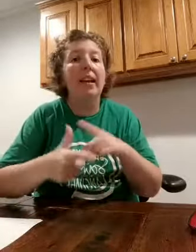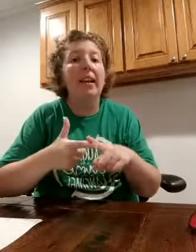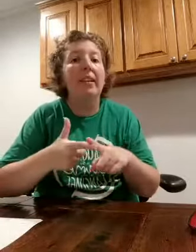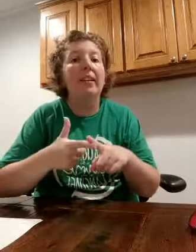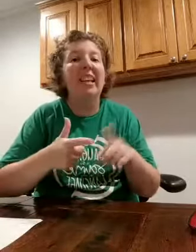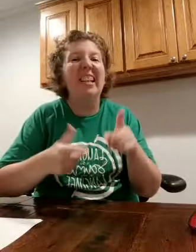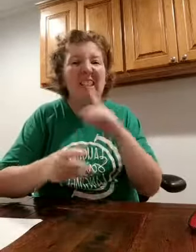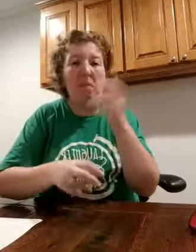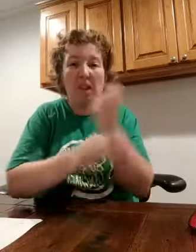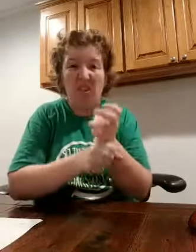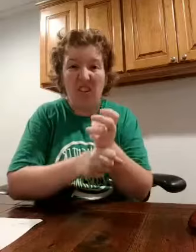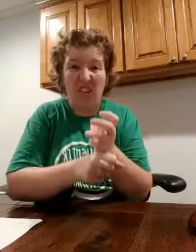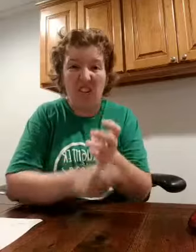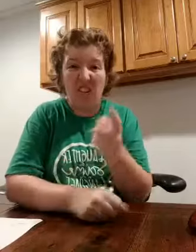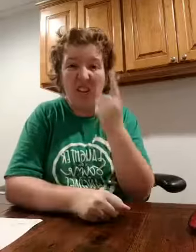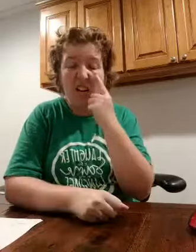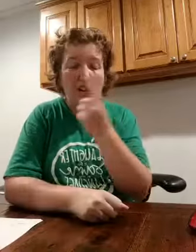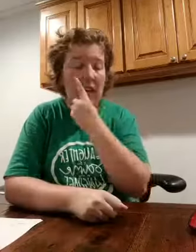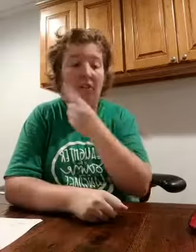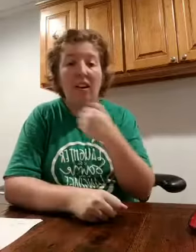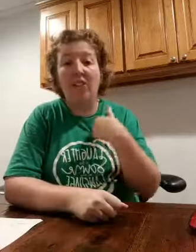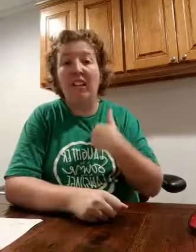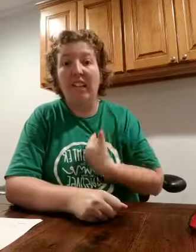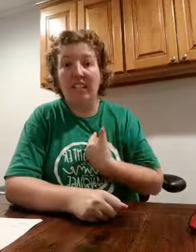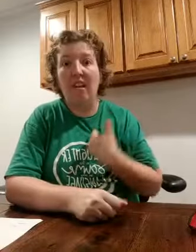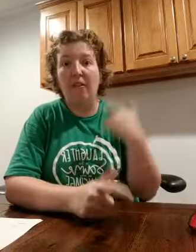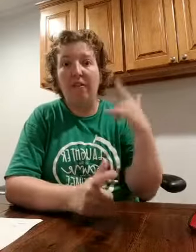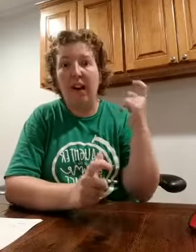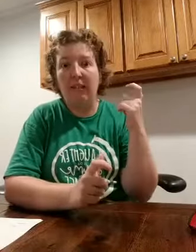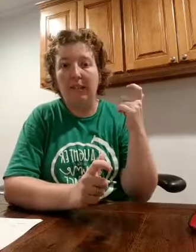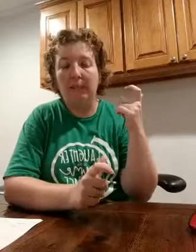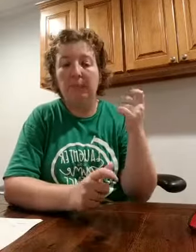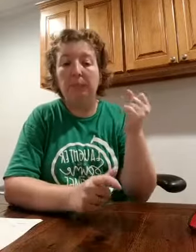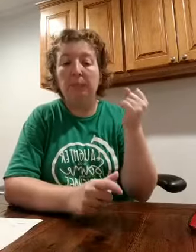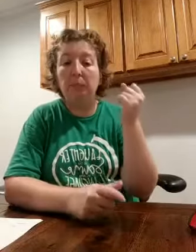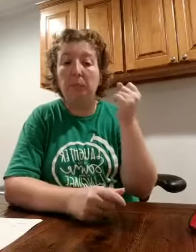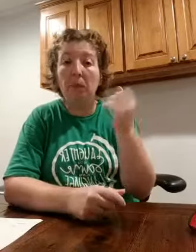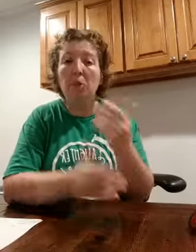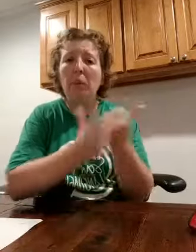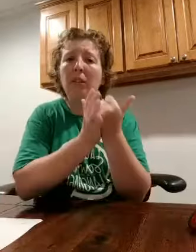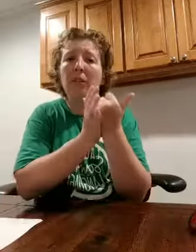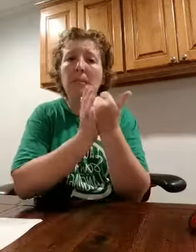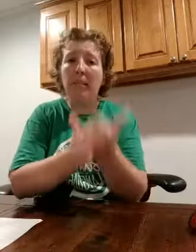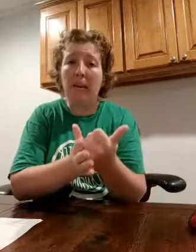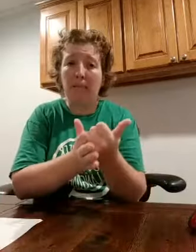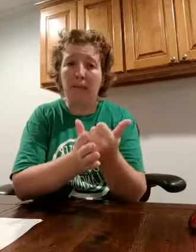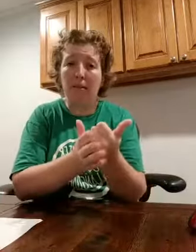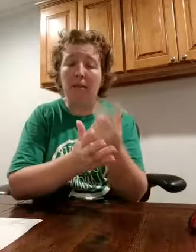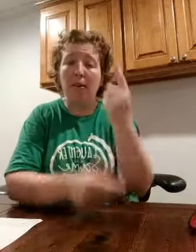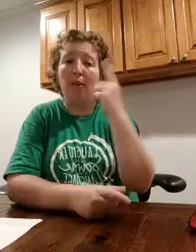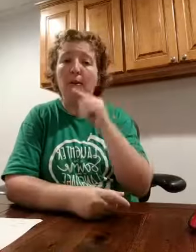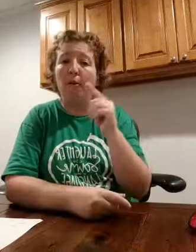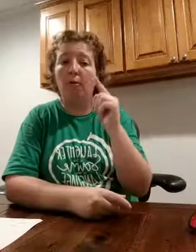then it's going to be hard and your eyes are going to get tired fast. So here's some tips